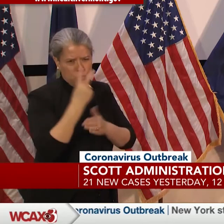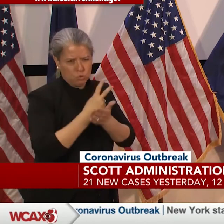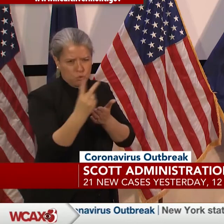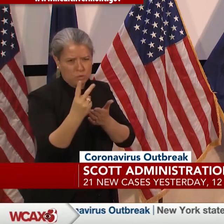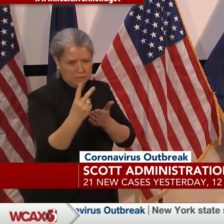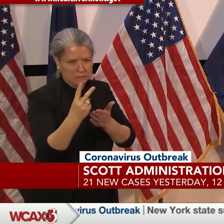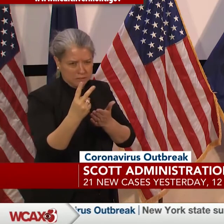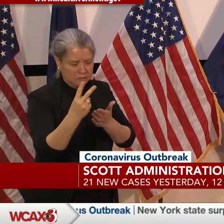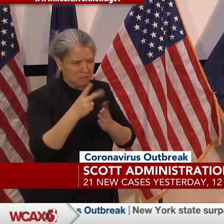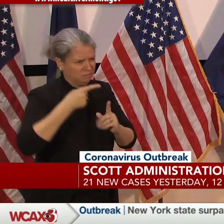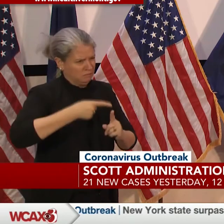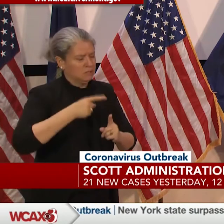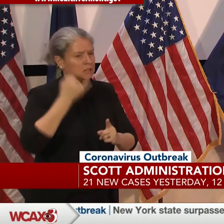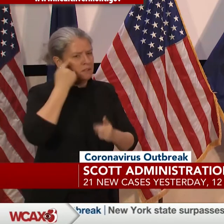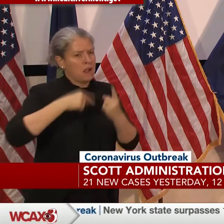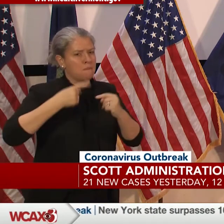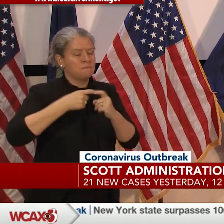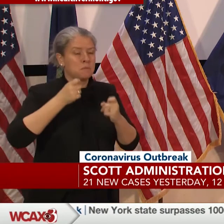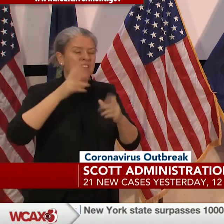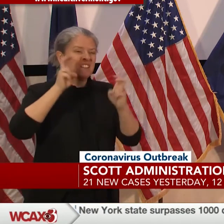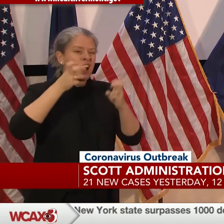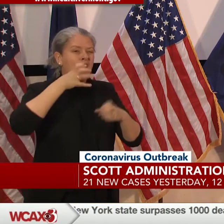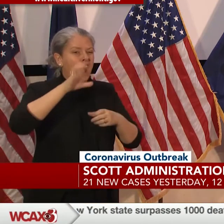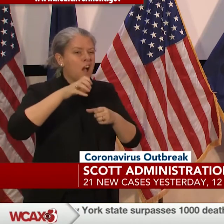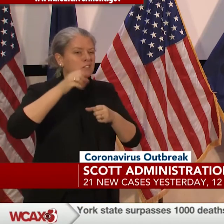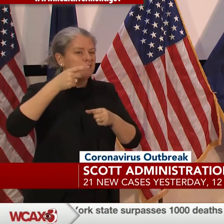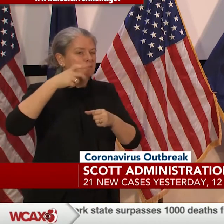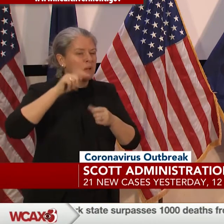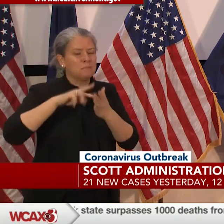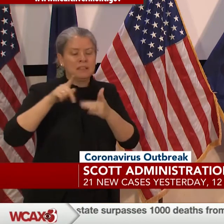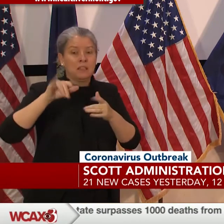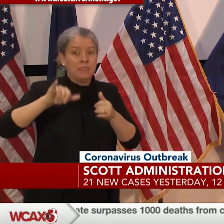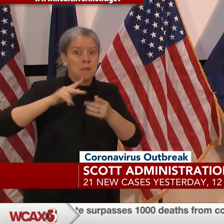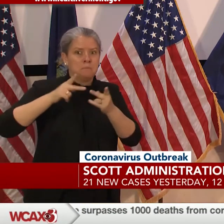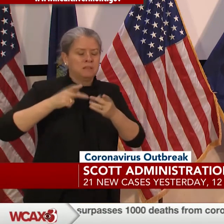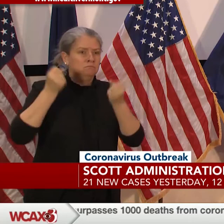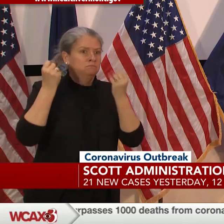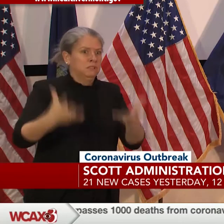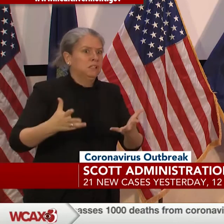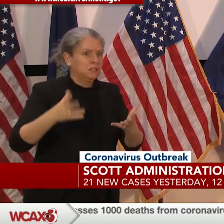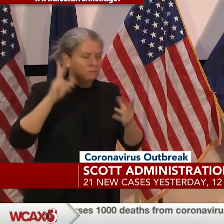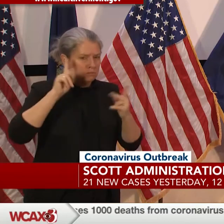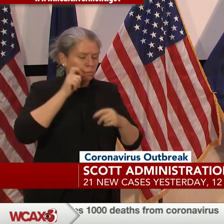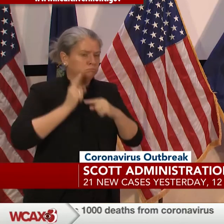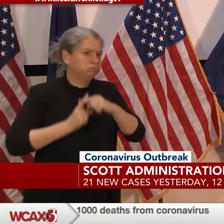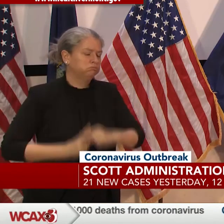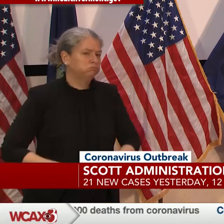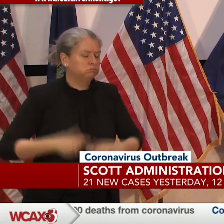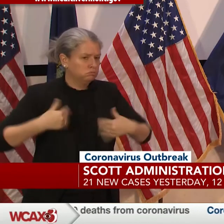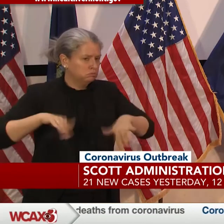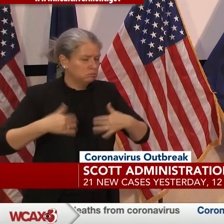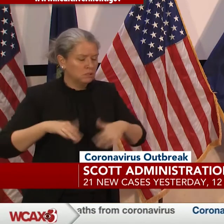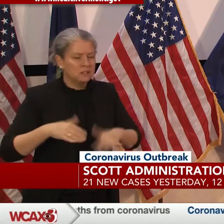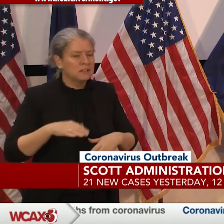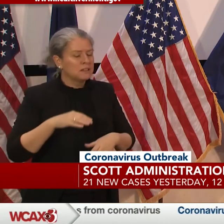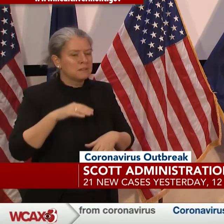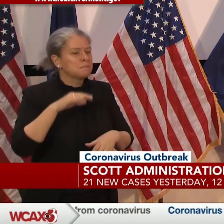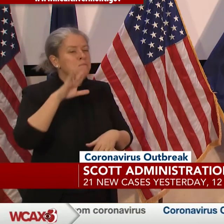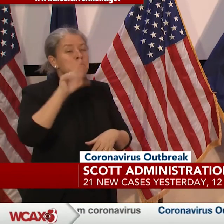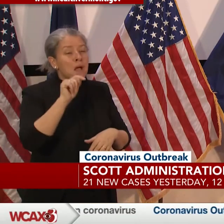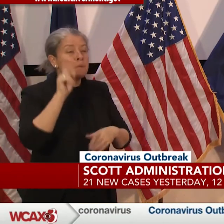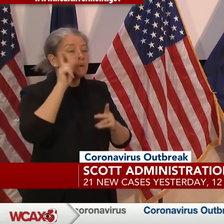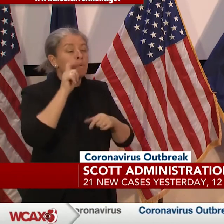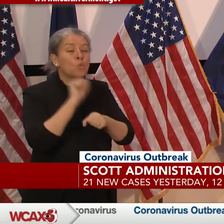hot spots, and that it doesn't necessarily impact people who are coming over who